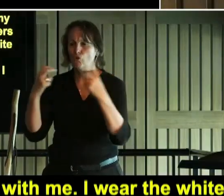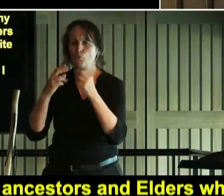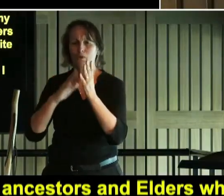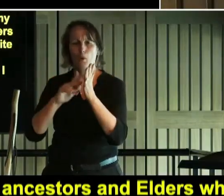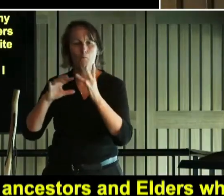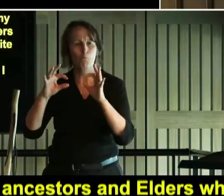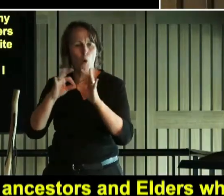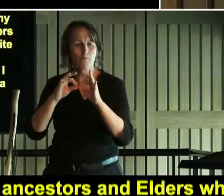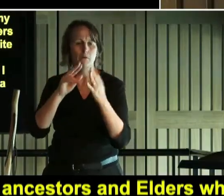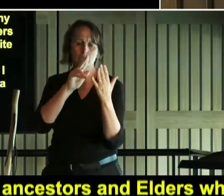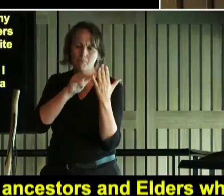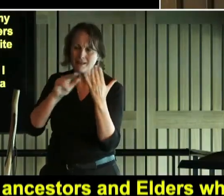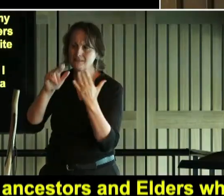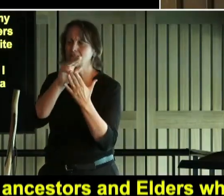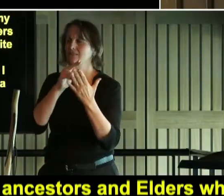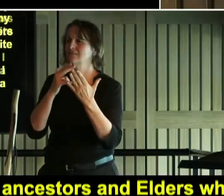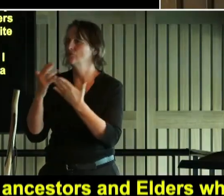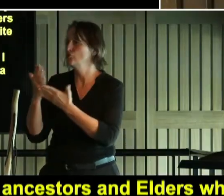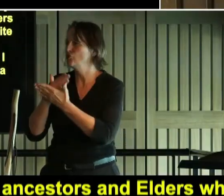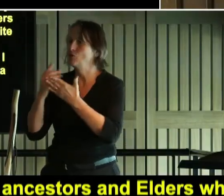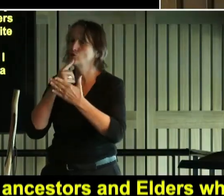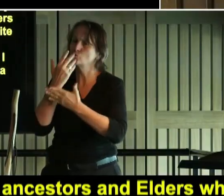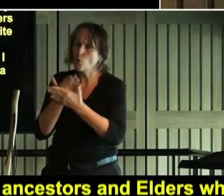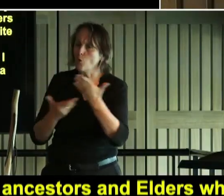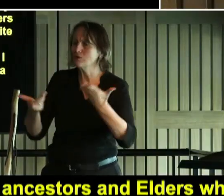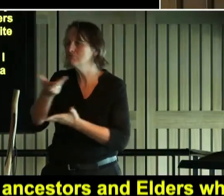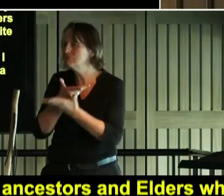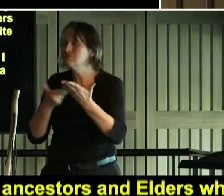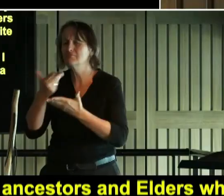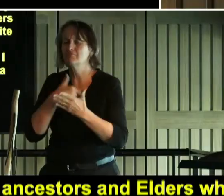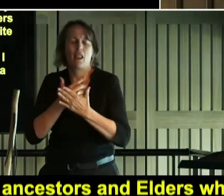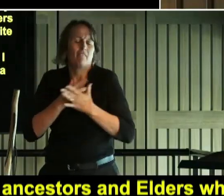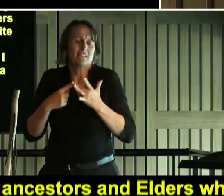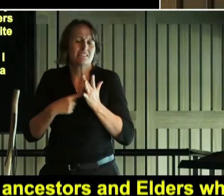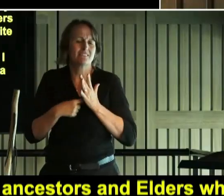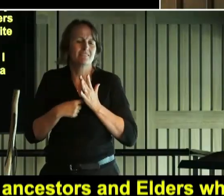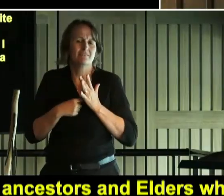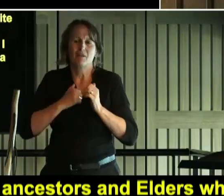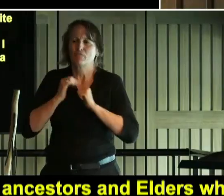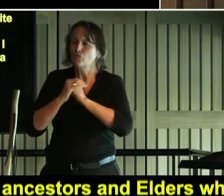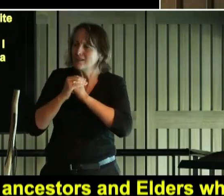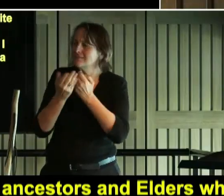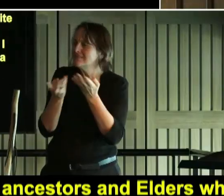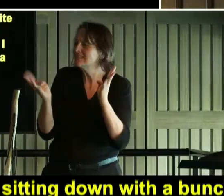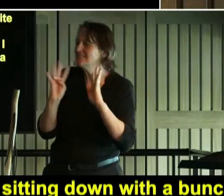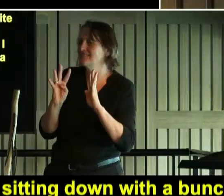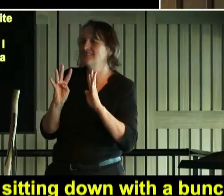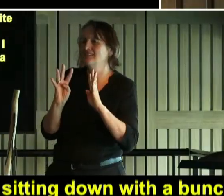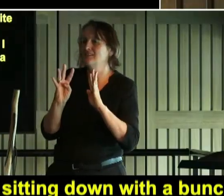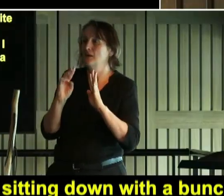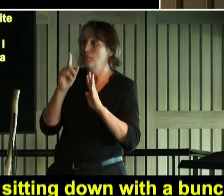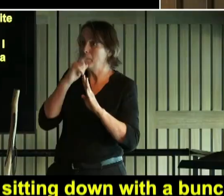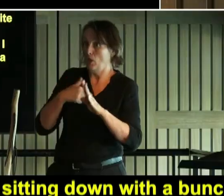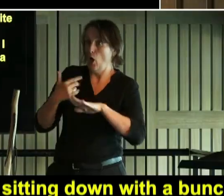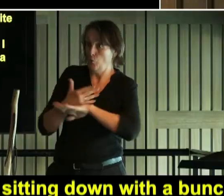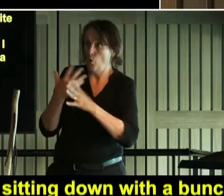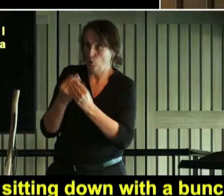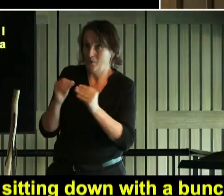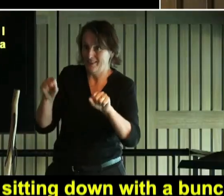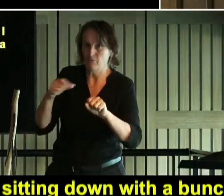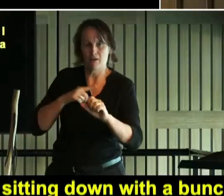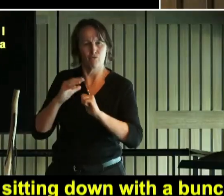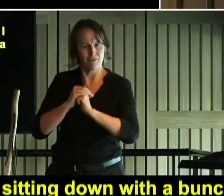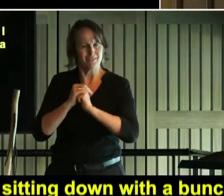mob, painting, sharing stories, and people with disabilities. They're my friends. They're not only people I work with, but